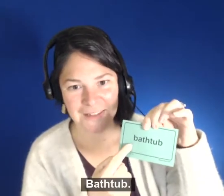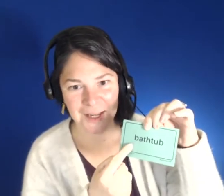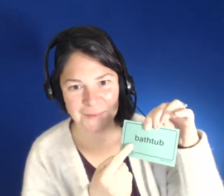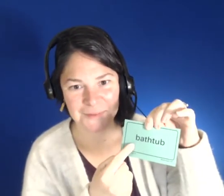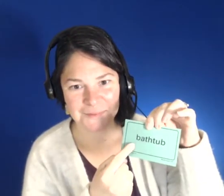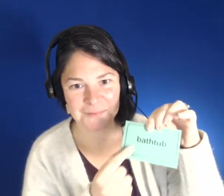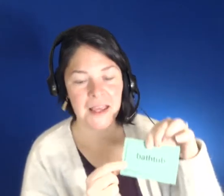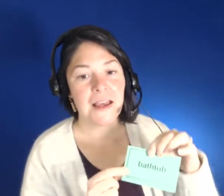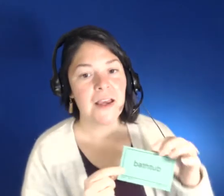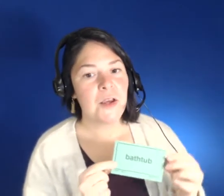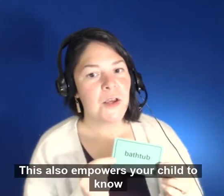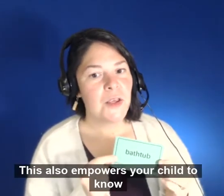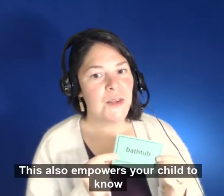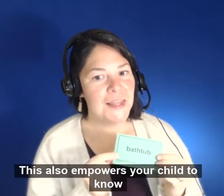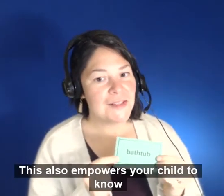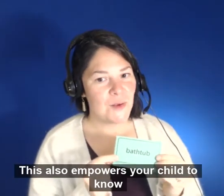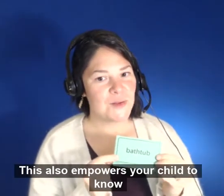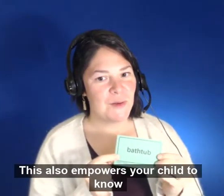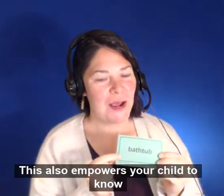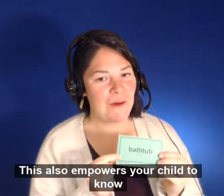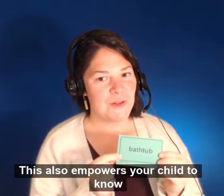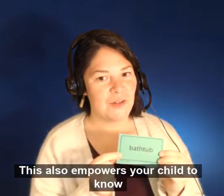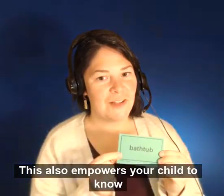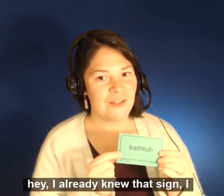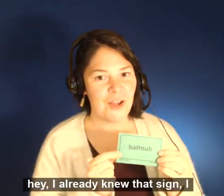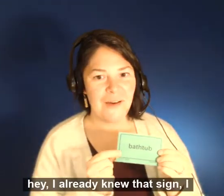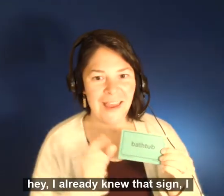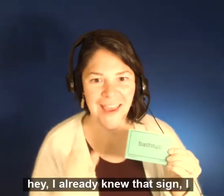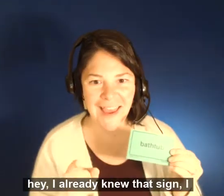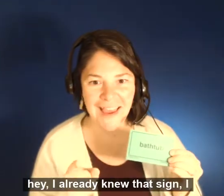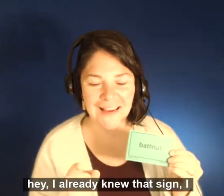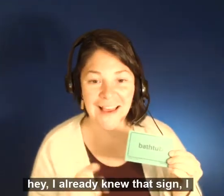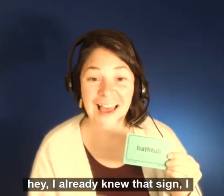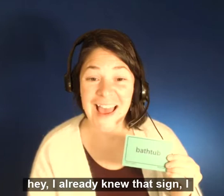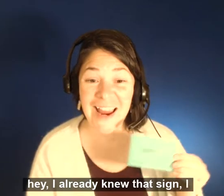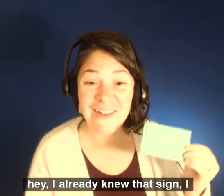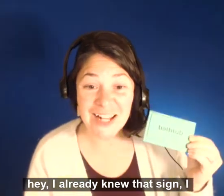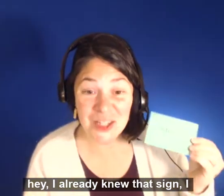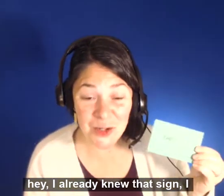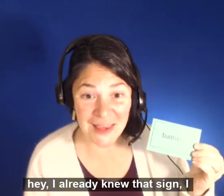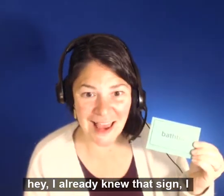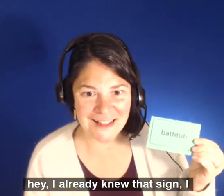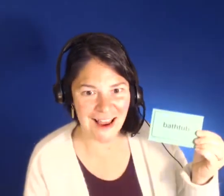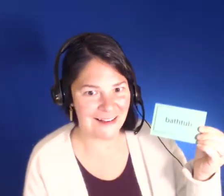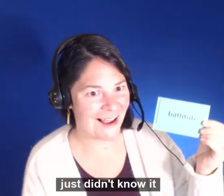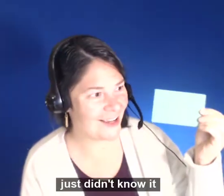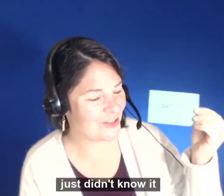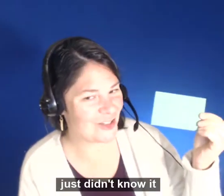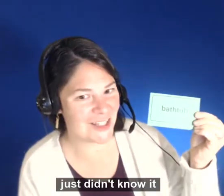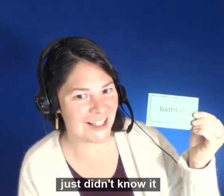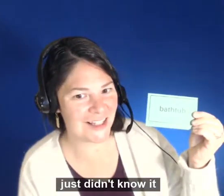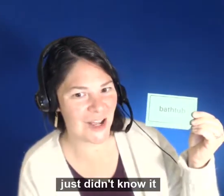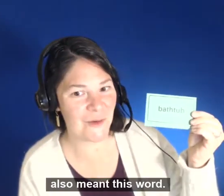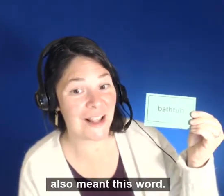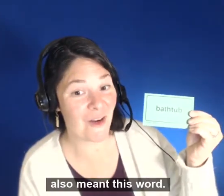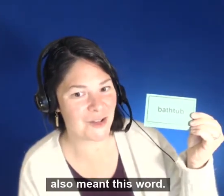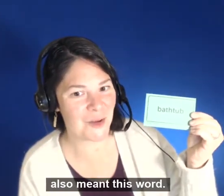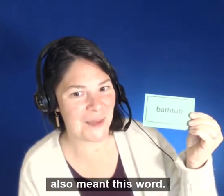Bathtub. This also empowers your child to know, hey, I already knew that sign. I just didn't know it also meant